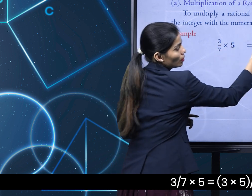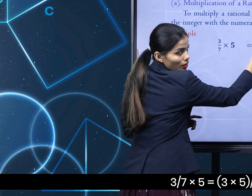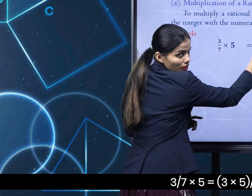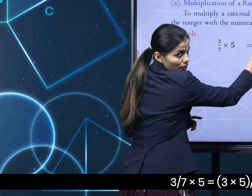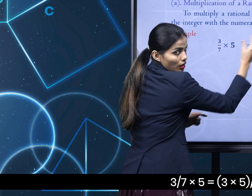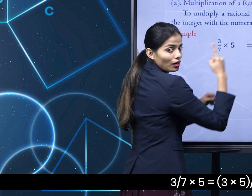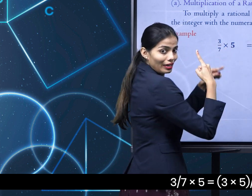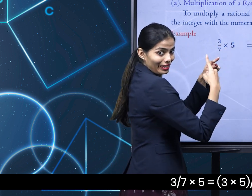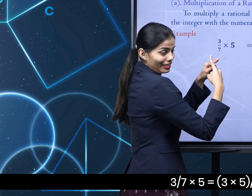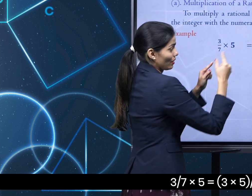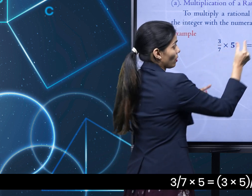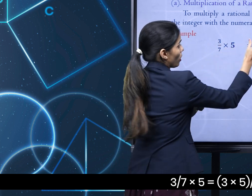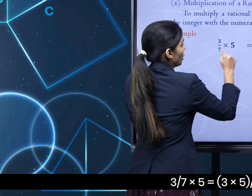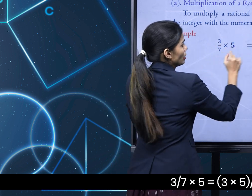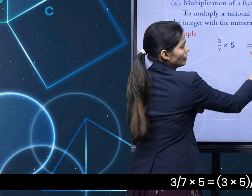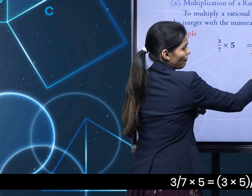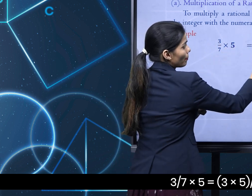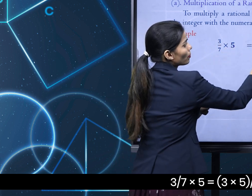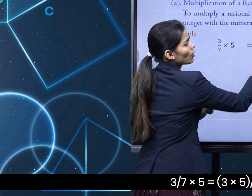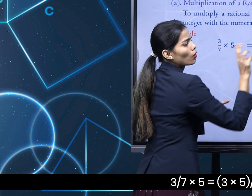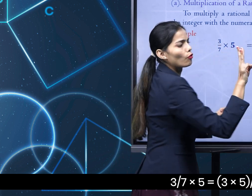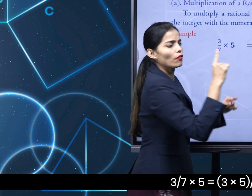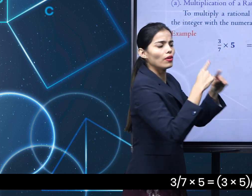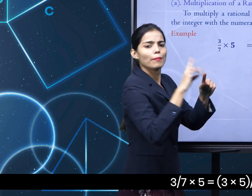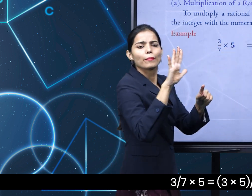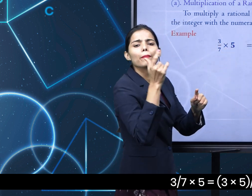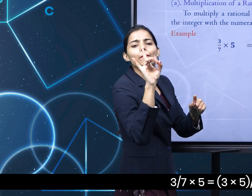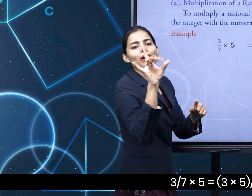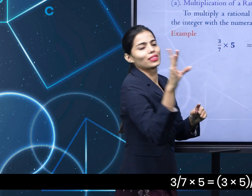3 into 5 by 7 is equal to 15 by 7.